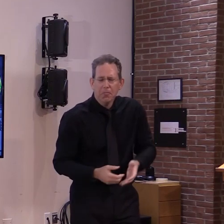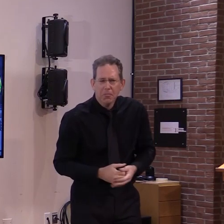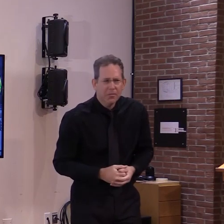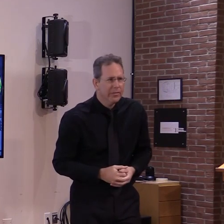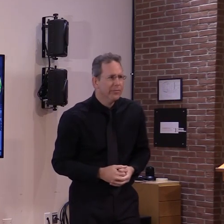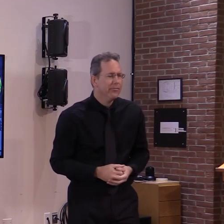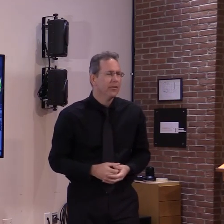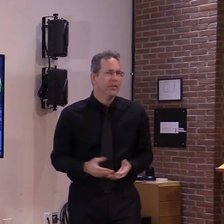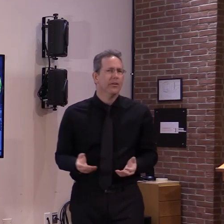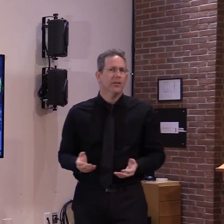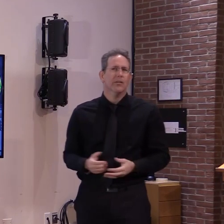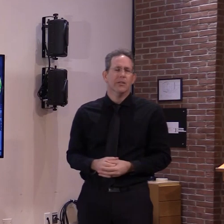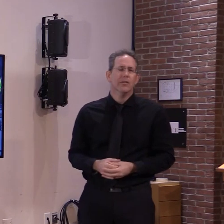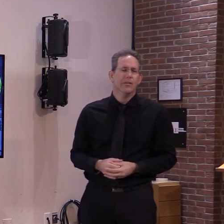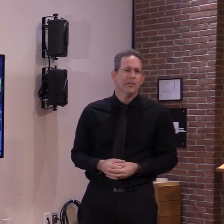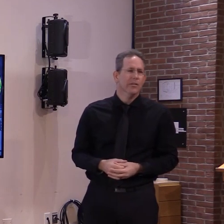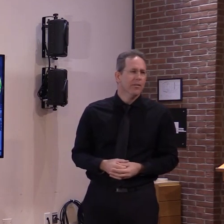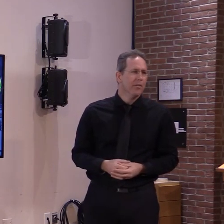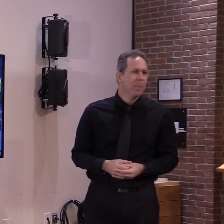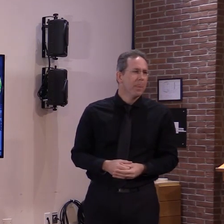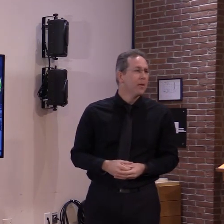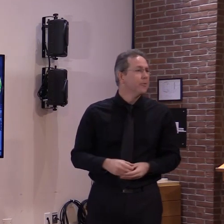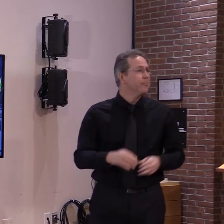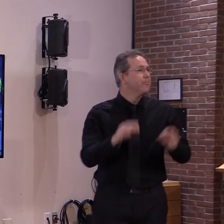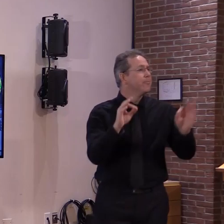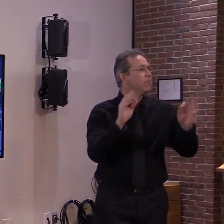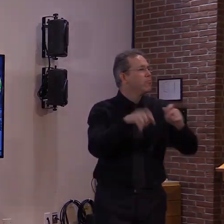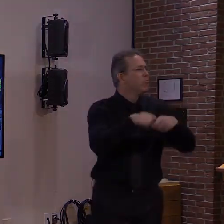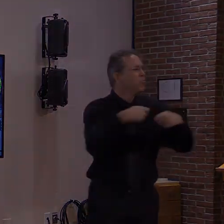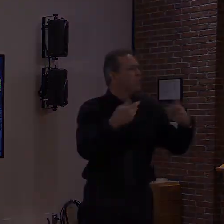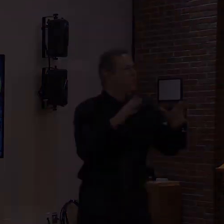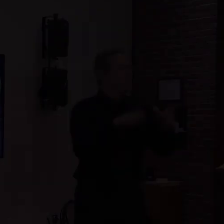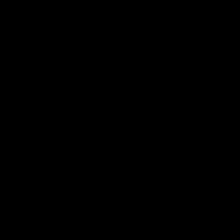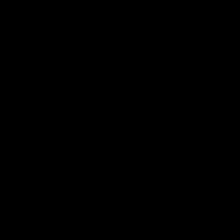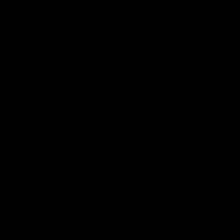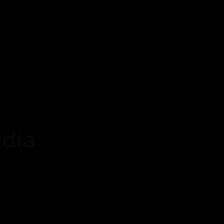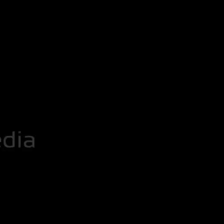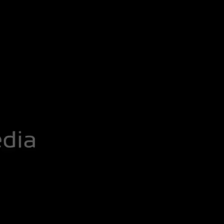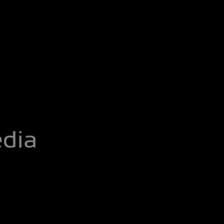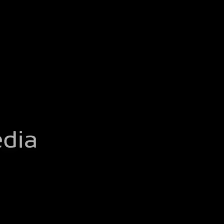that's it that's it okay well thank you very much and we'll see you again on friday